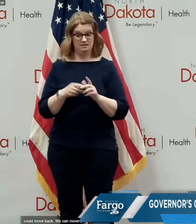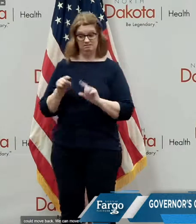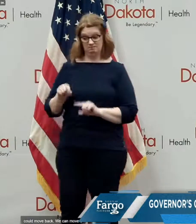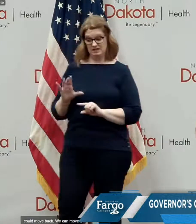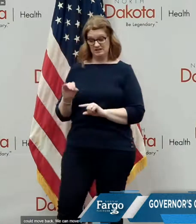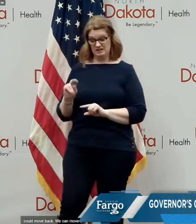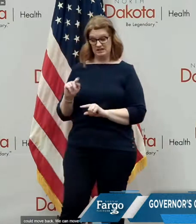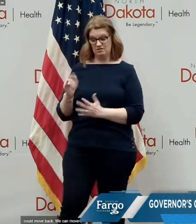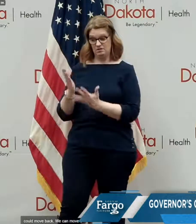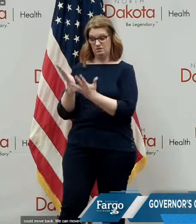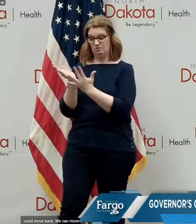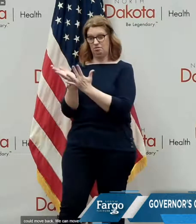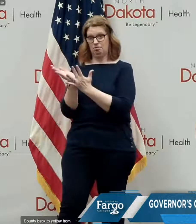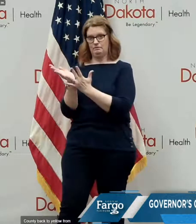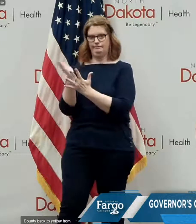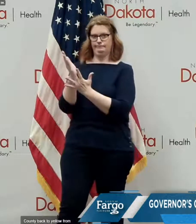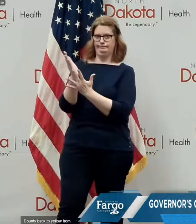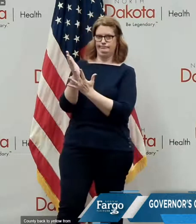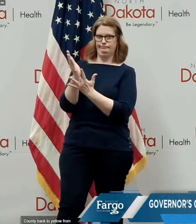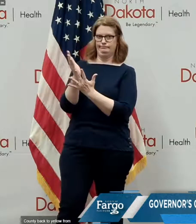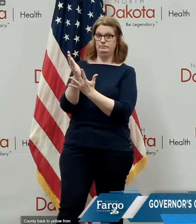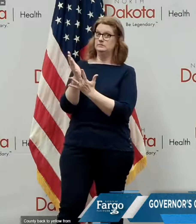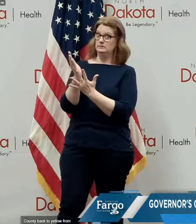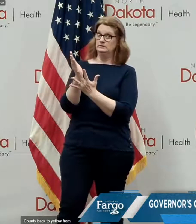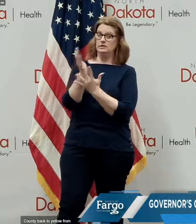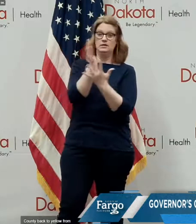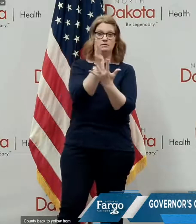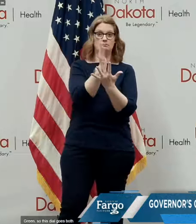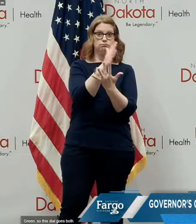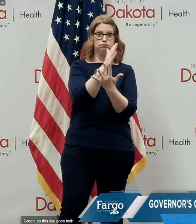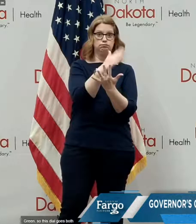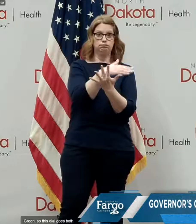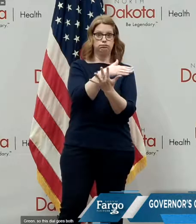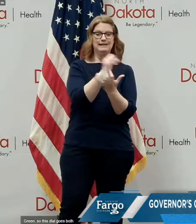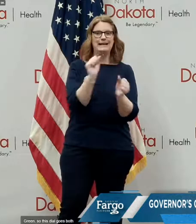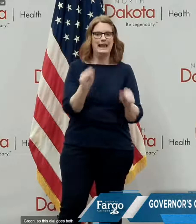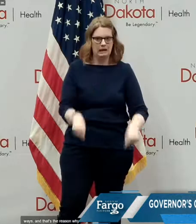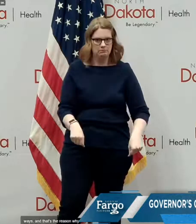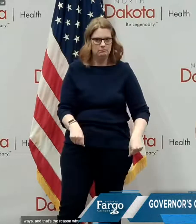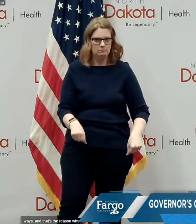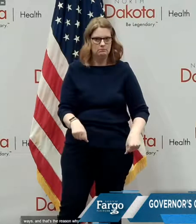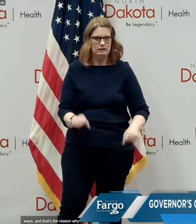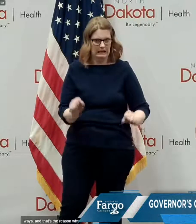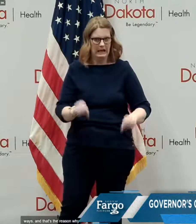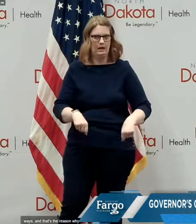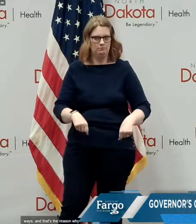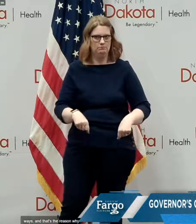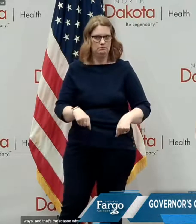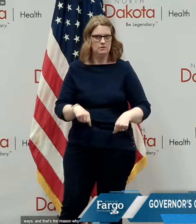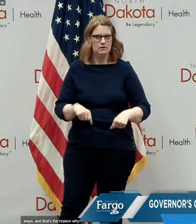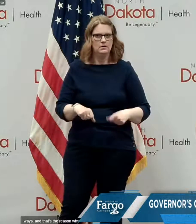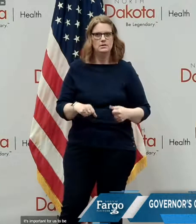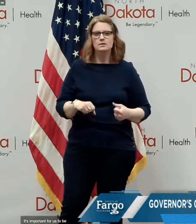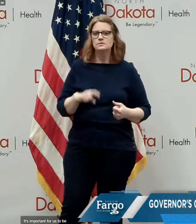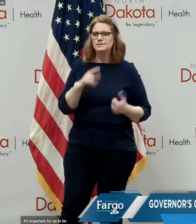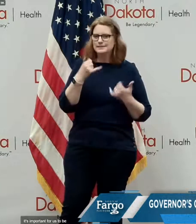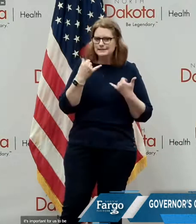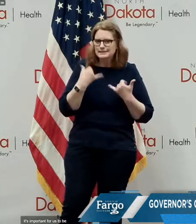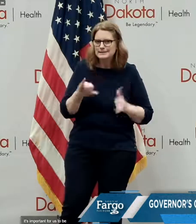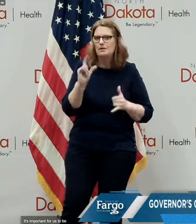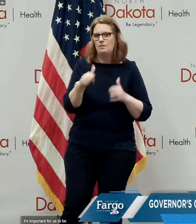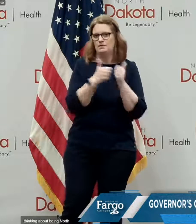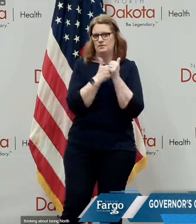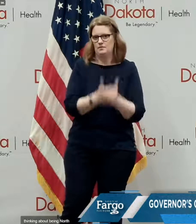yellow from green. So this dial goes both ways, and that's the reason why it's important for us to be thinking about being North Dakota smart. That's